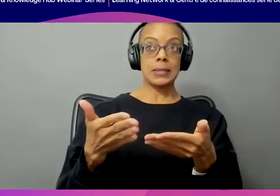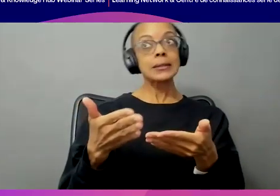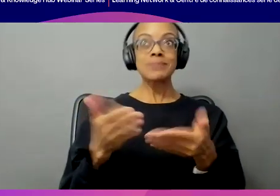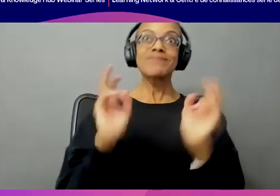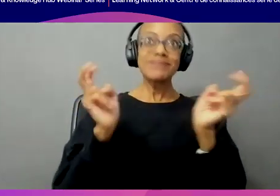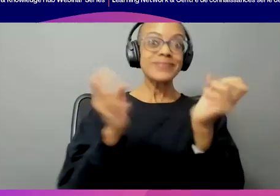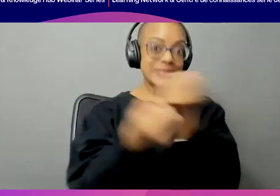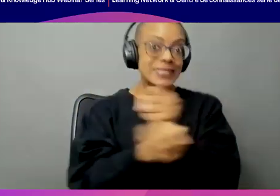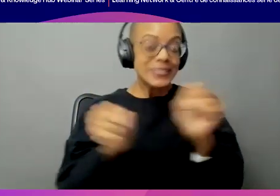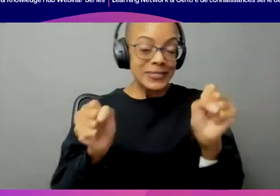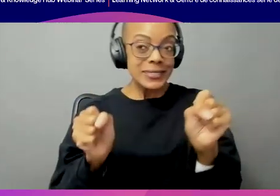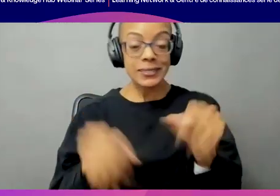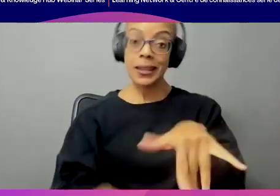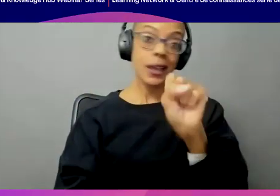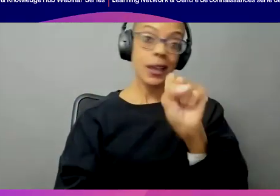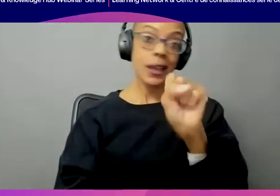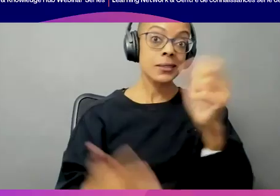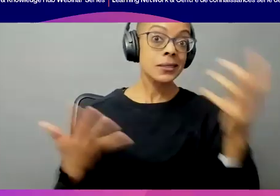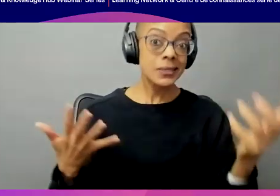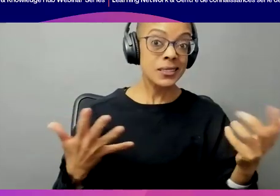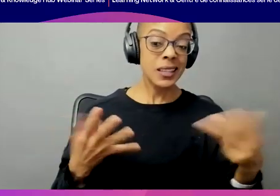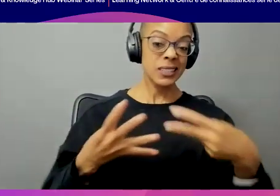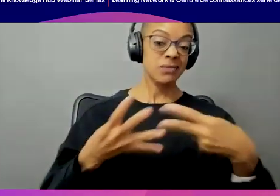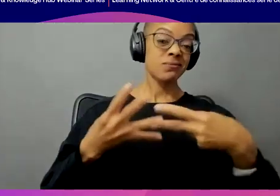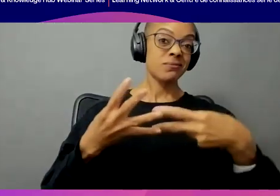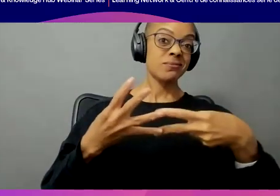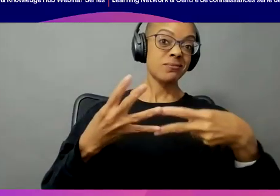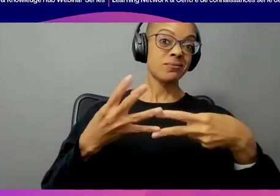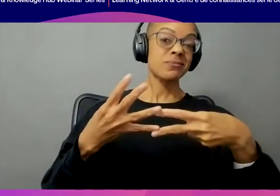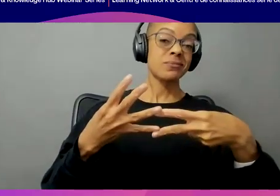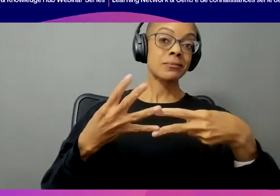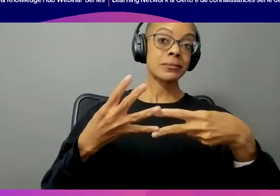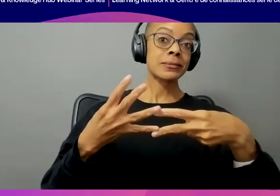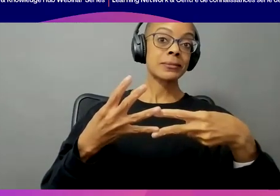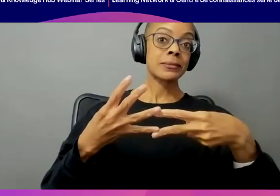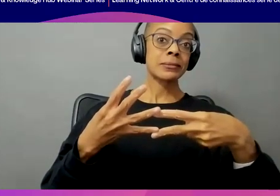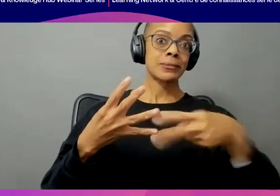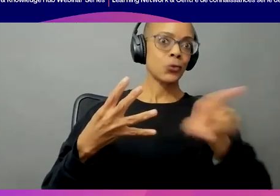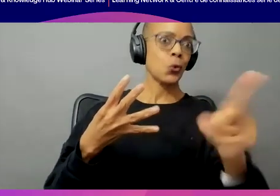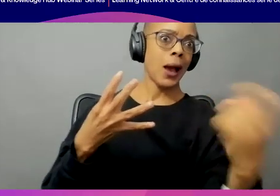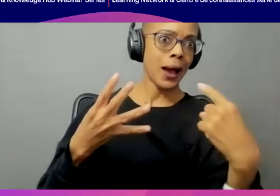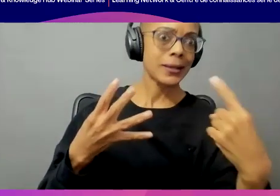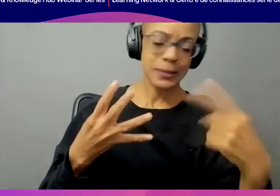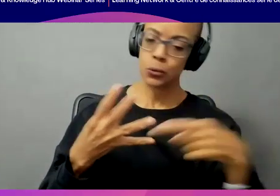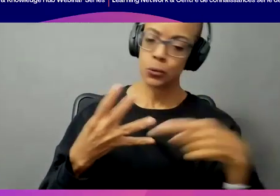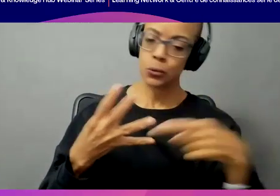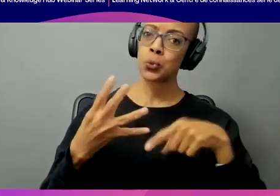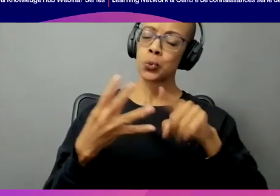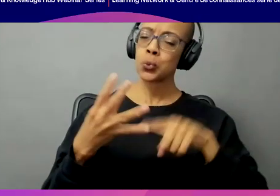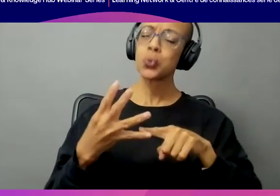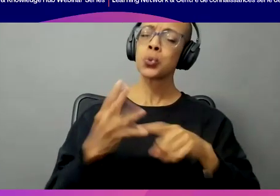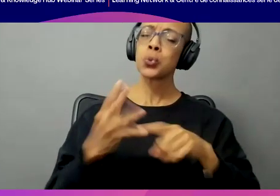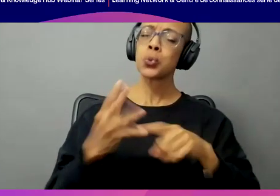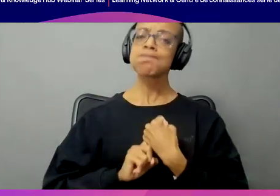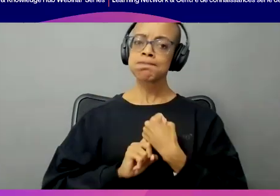safety? Yes. And it's probably in those last 2 areas where the question you've asked really resonated with us and with the